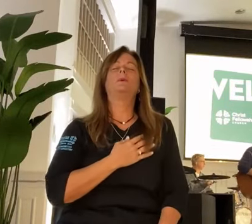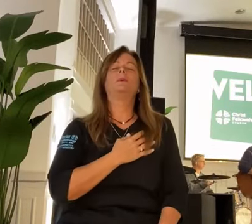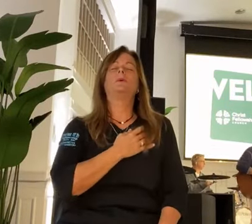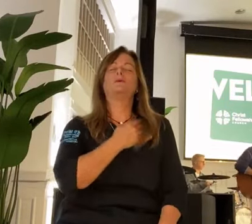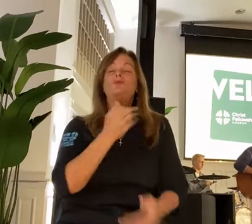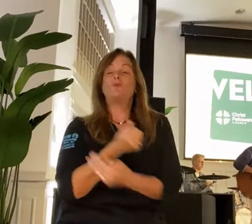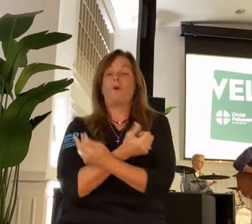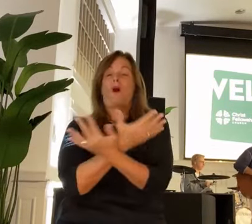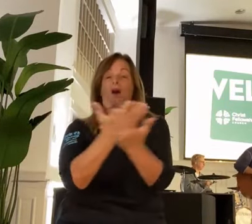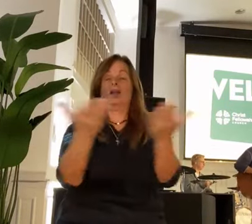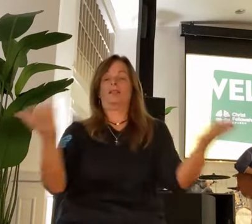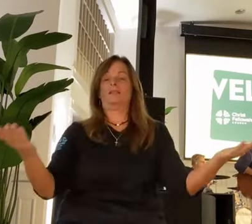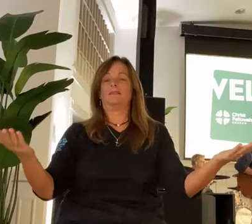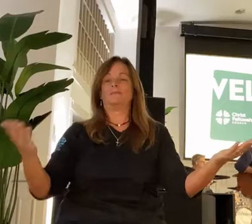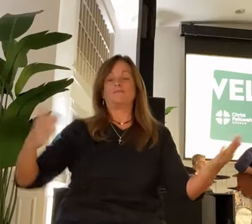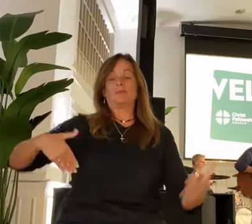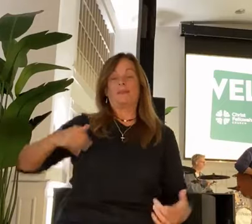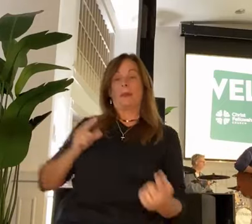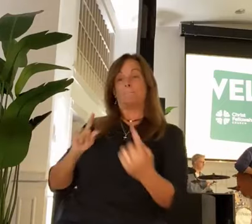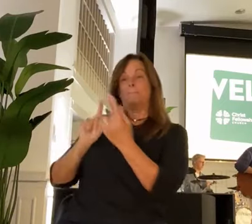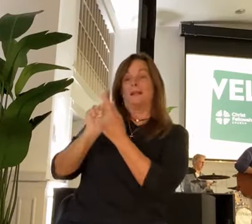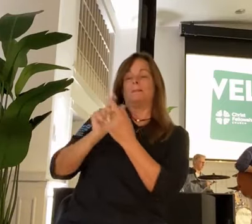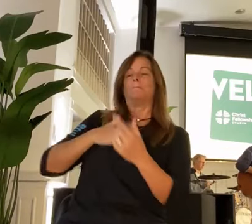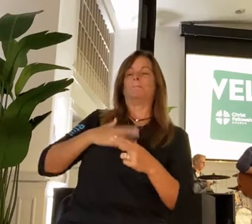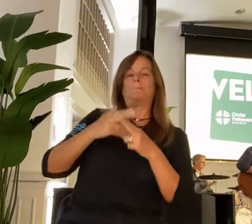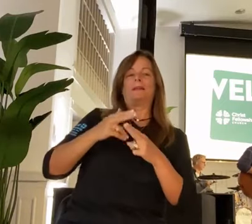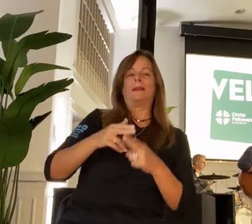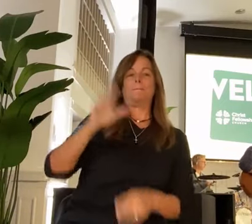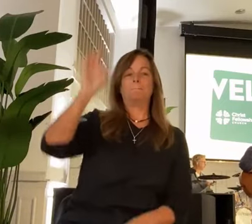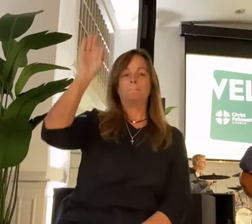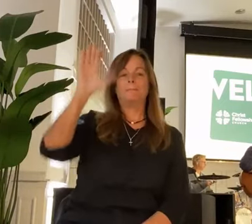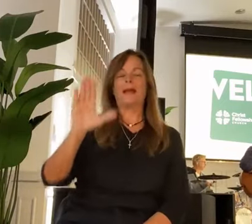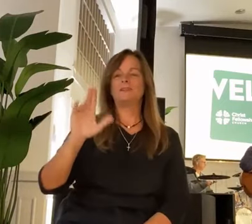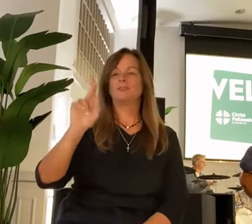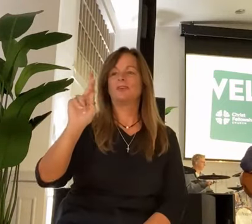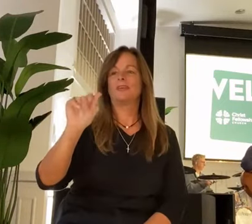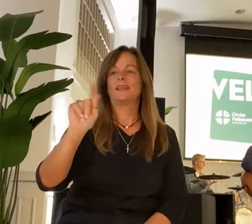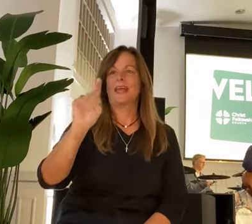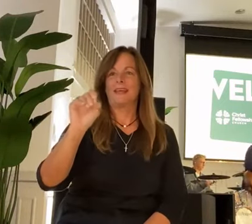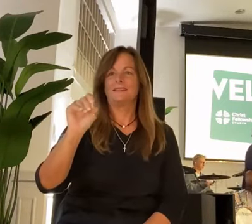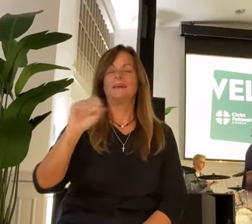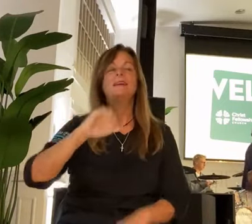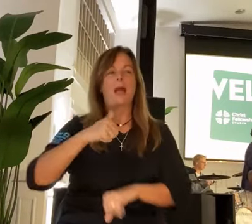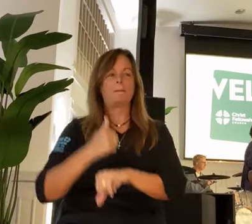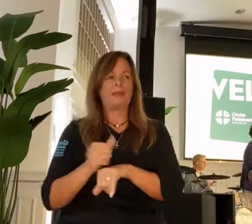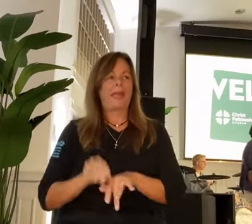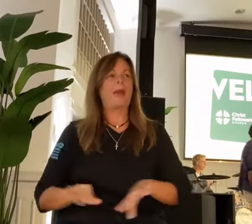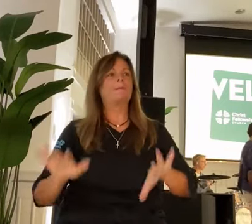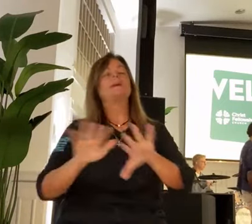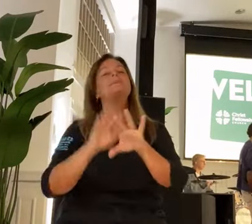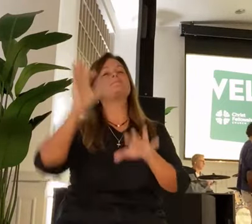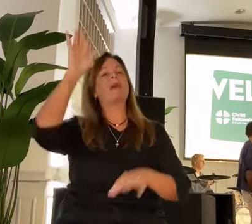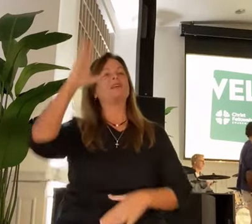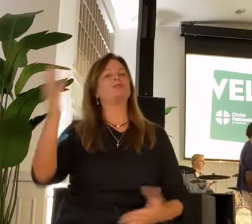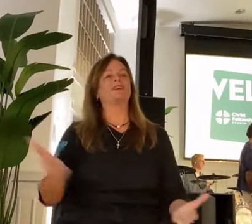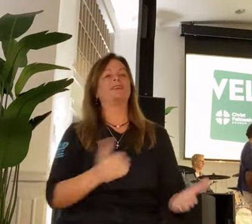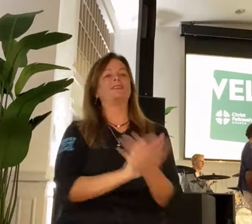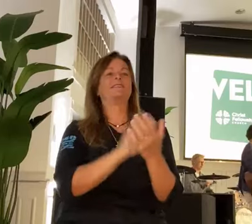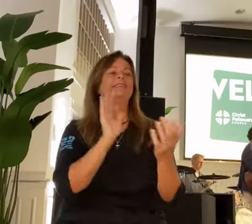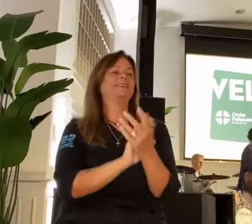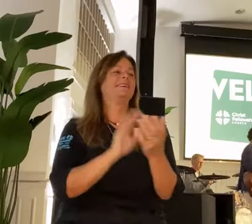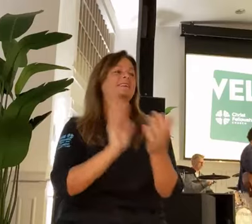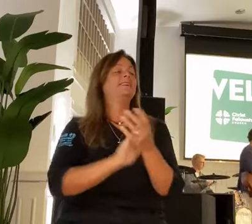each and every one of you. And if I haven't had the chance to meet you yet, my name is Kate, and I have the privilege of serving as a campus pastor here at this location.